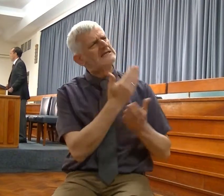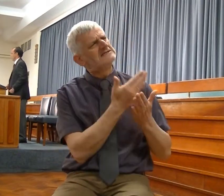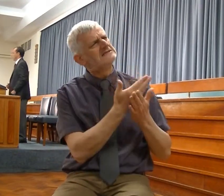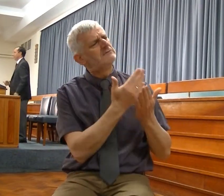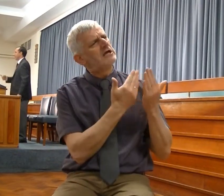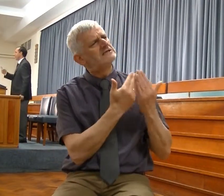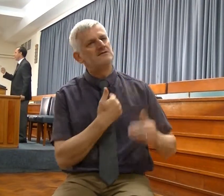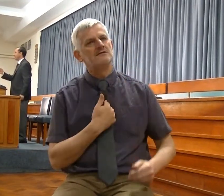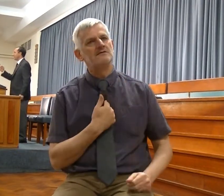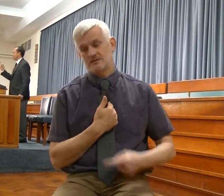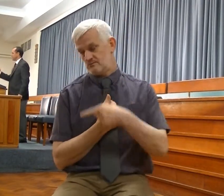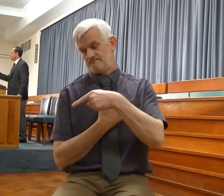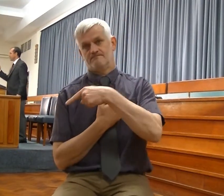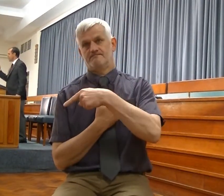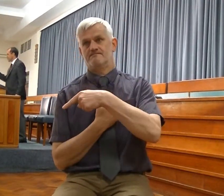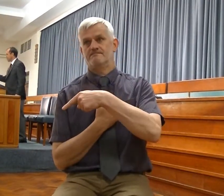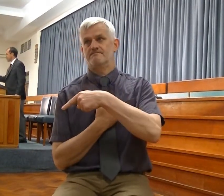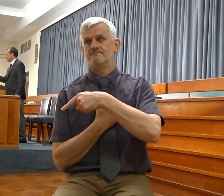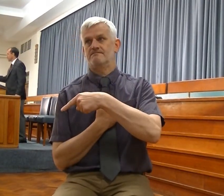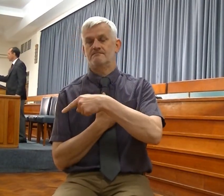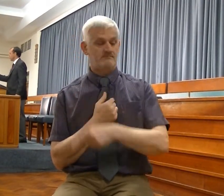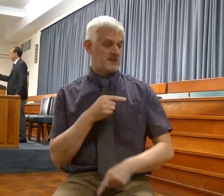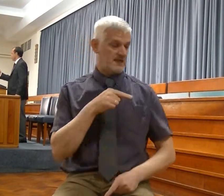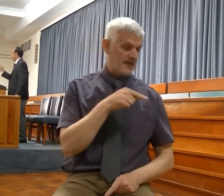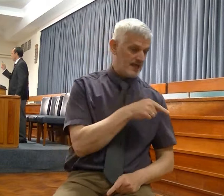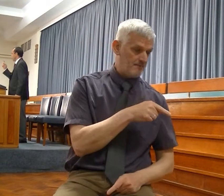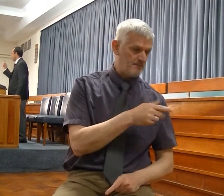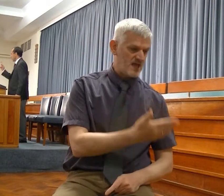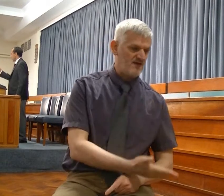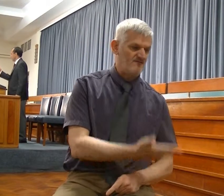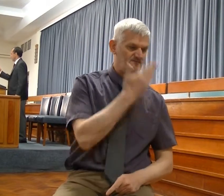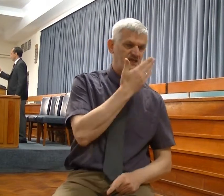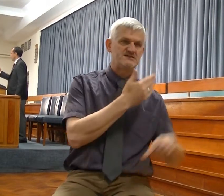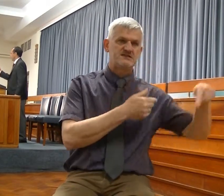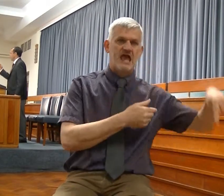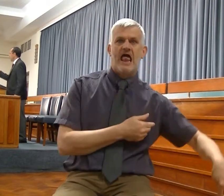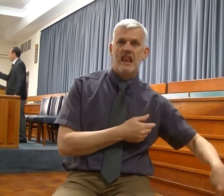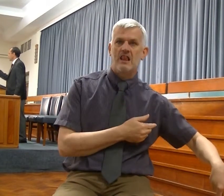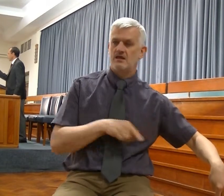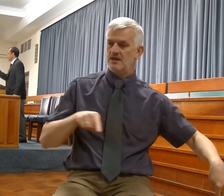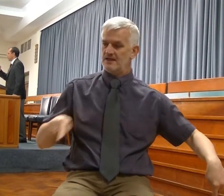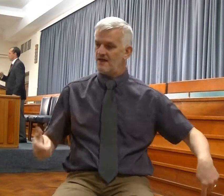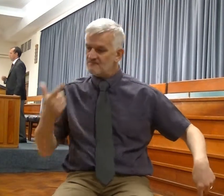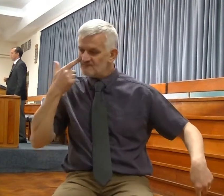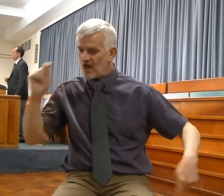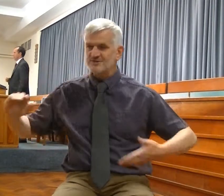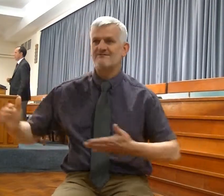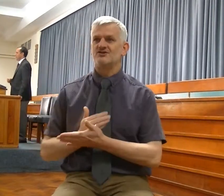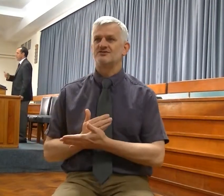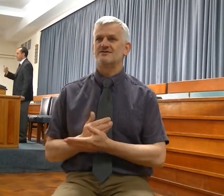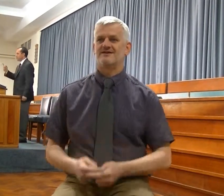mercy. Oh, one faced damnation, while the second found